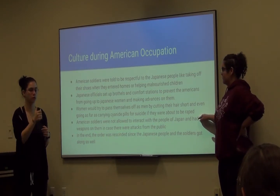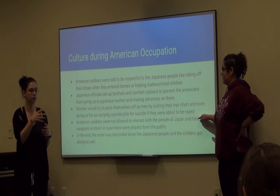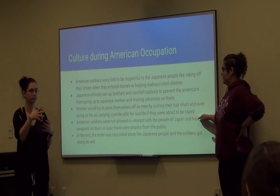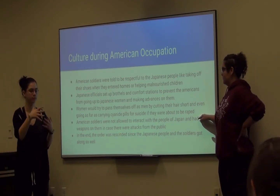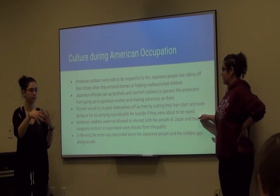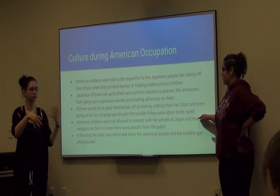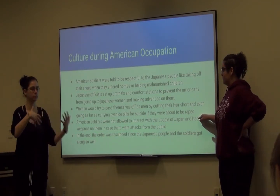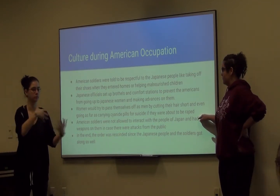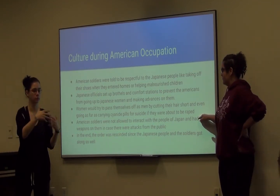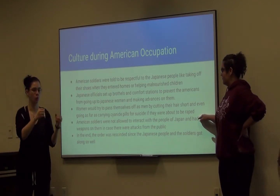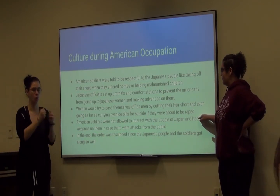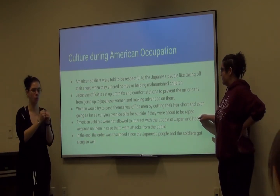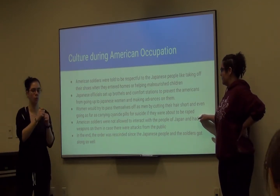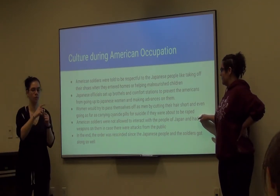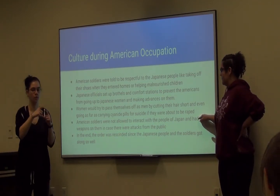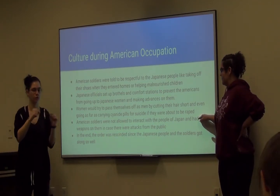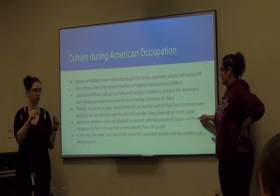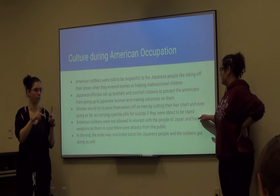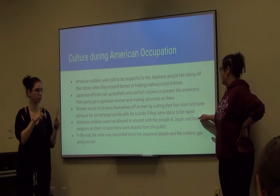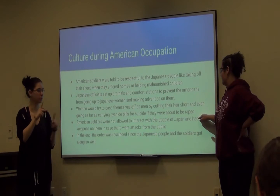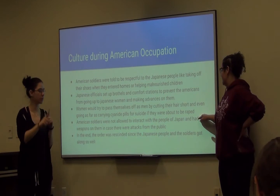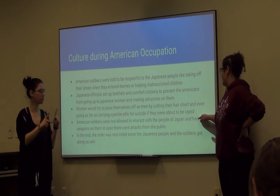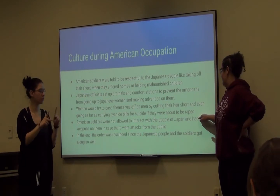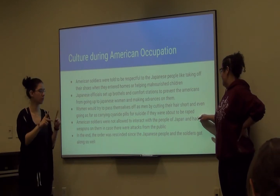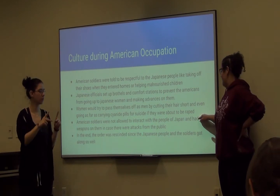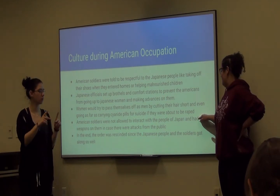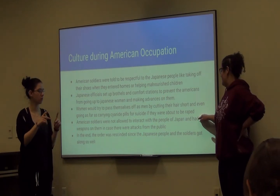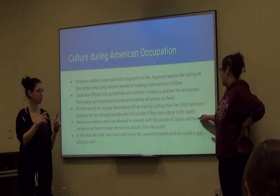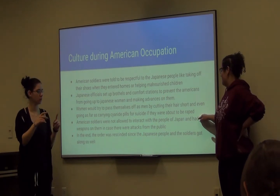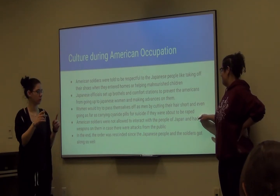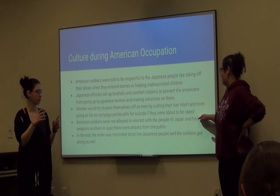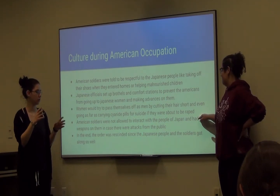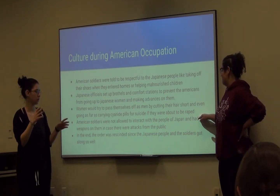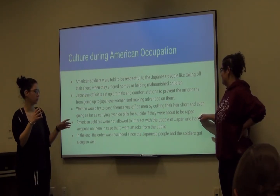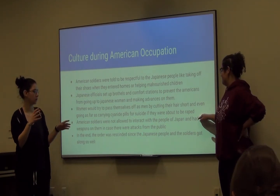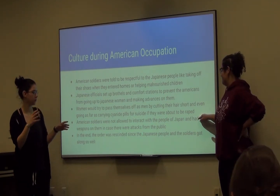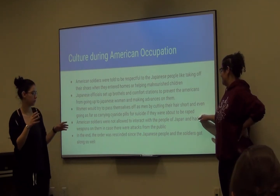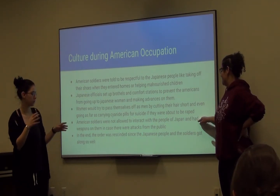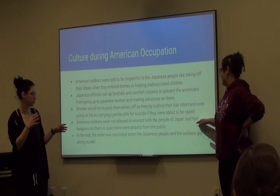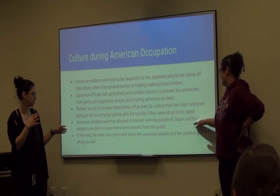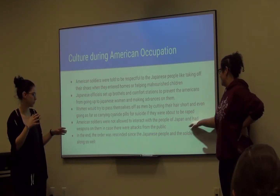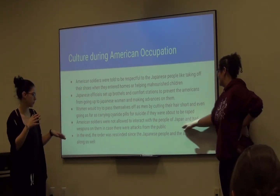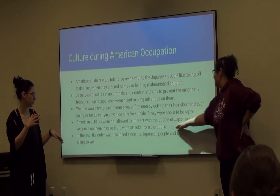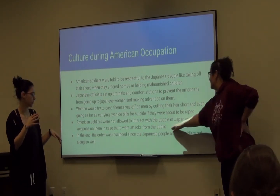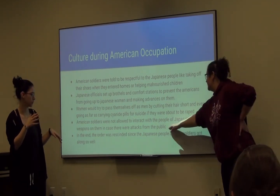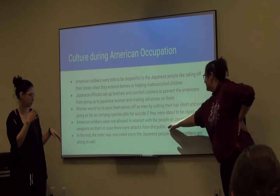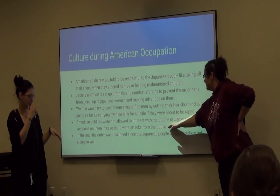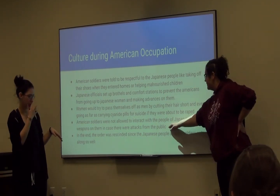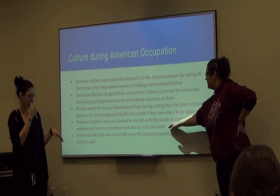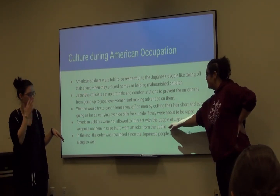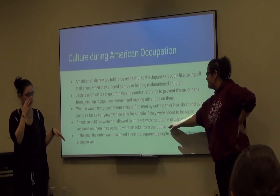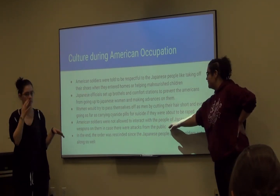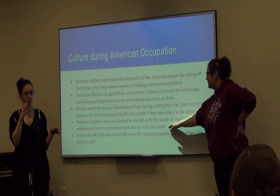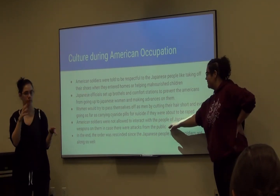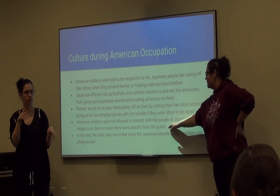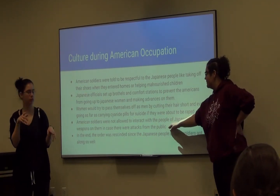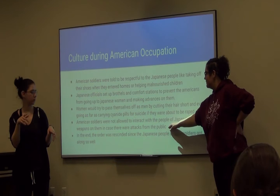American soldiers were not allowed to interact with the people of Japan and had weapons on them in case they were attacked in public.